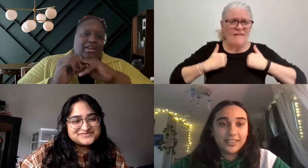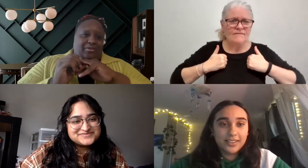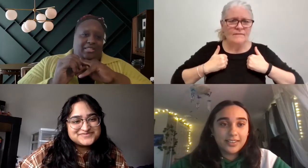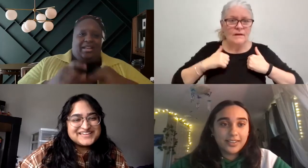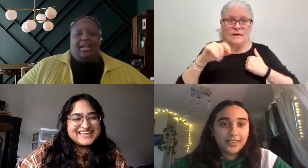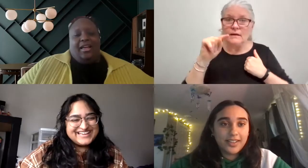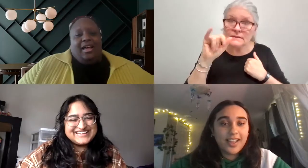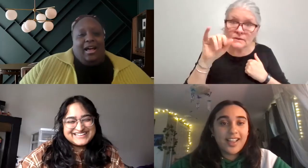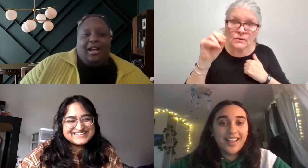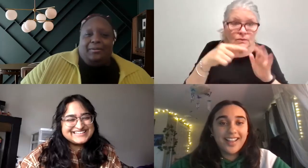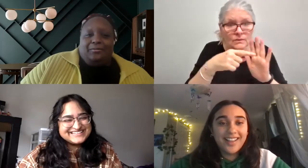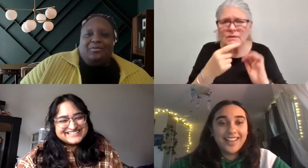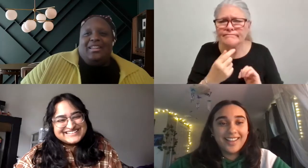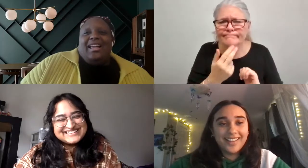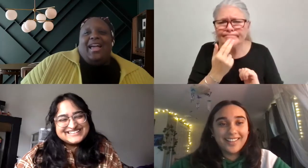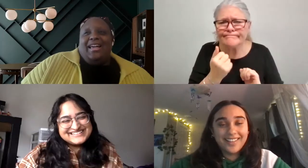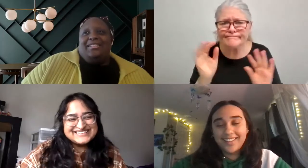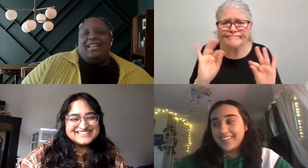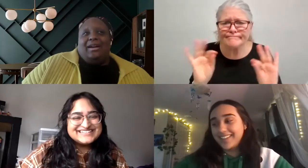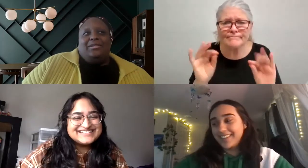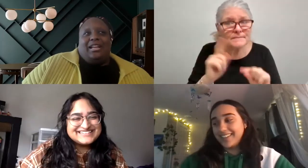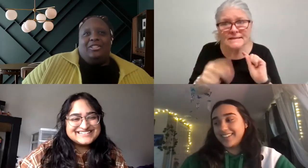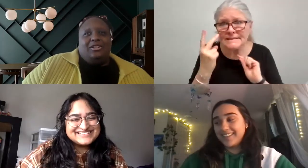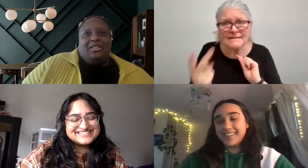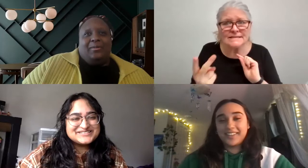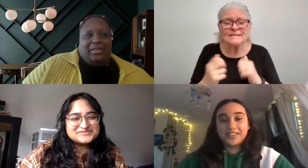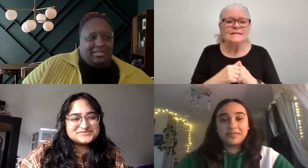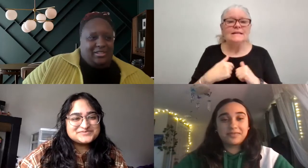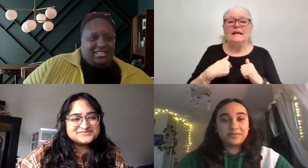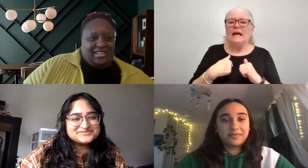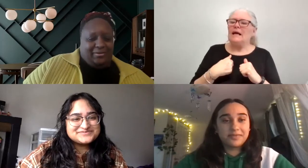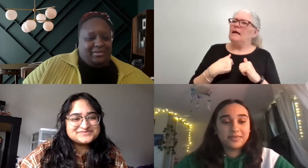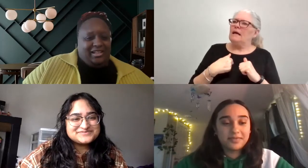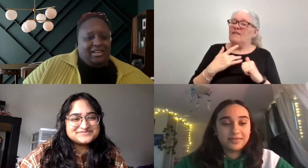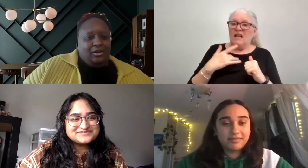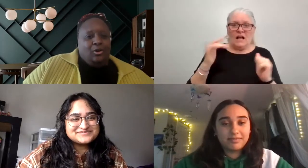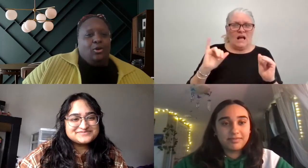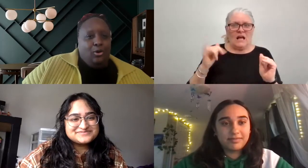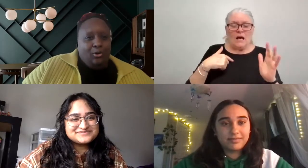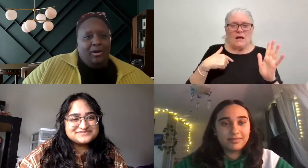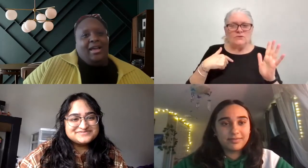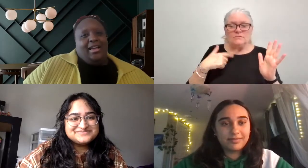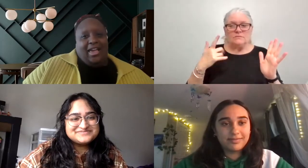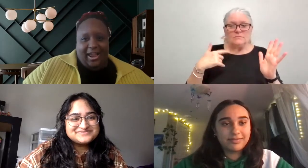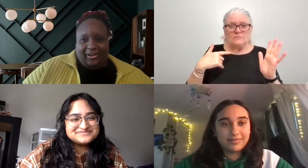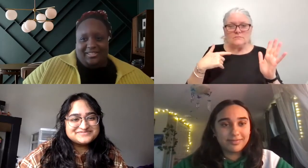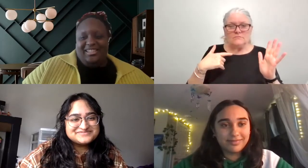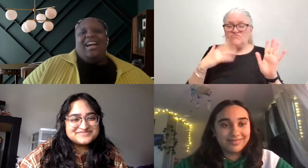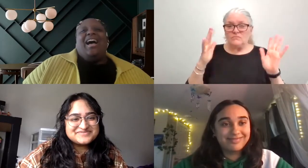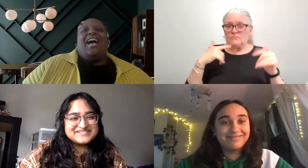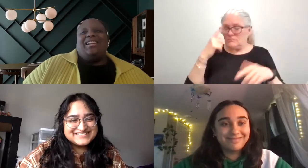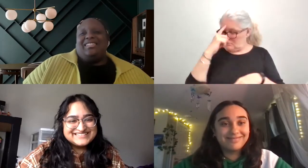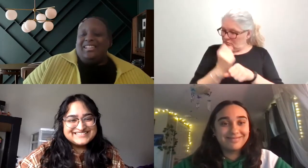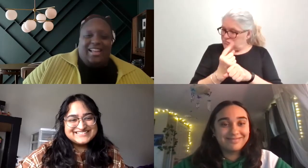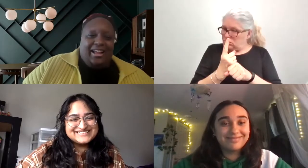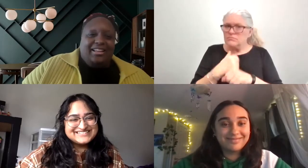you can't even see it. And I just looked at him and like something just snapped and I was like, who cares?